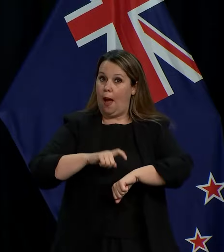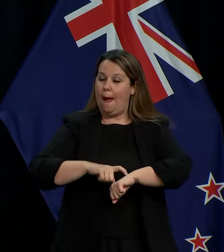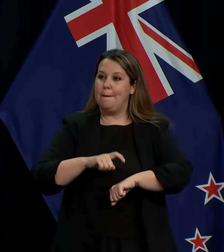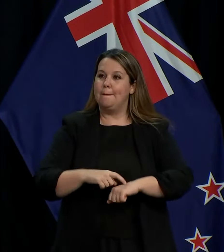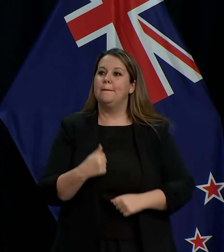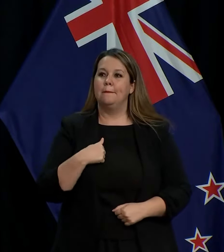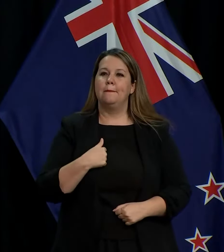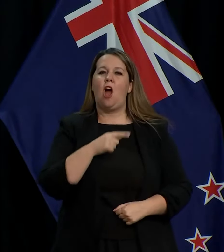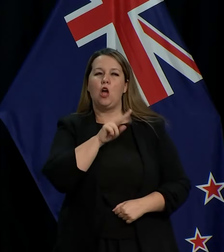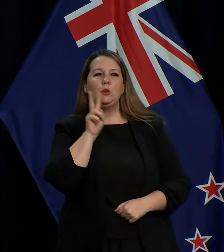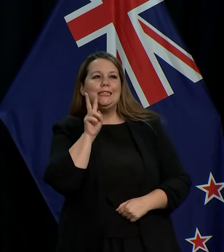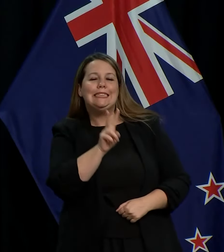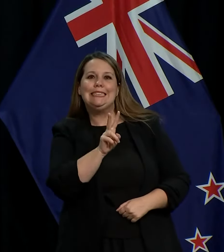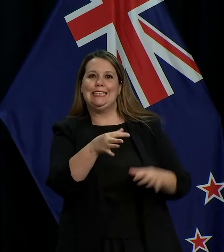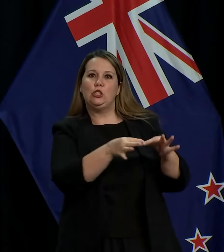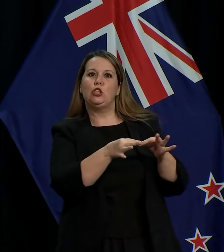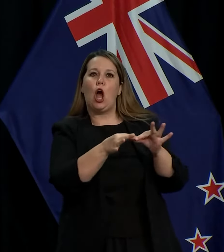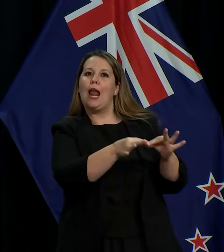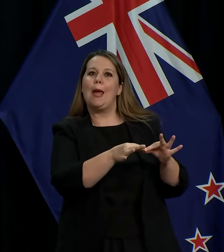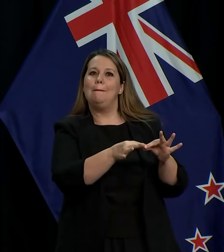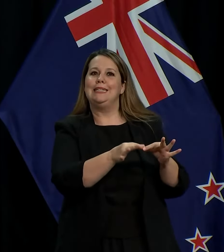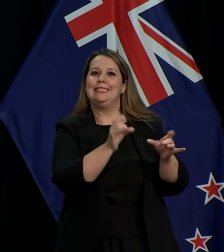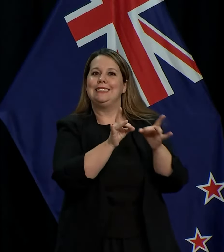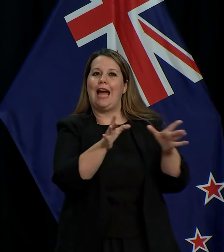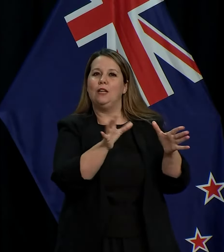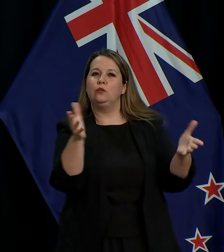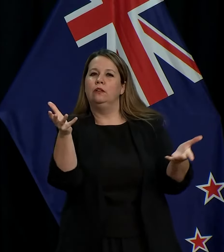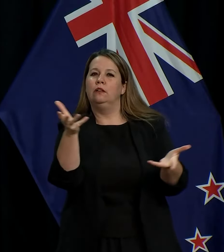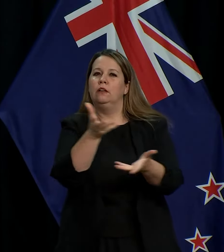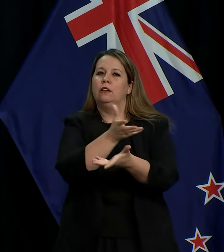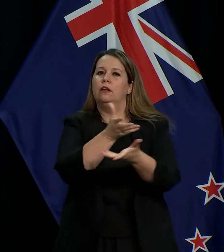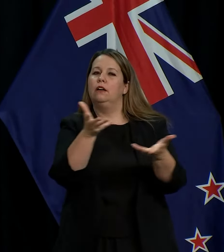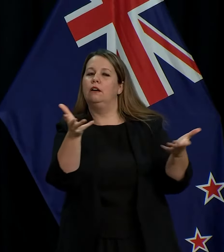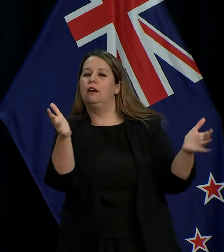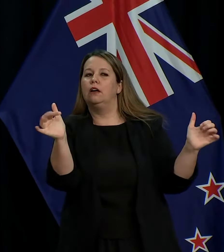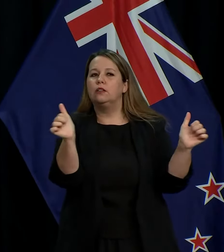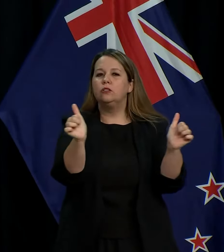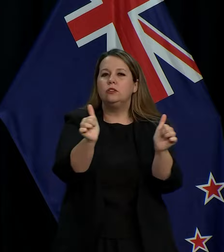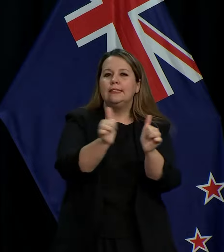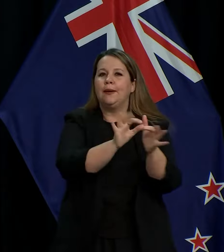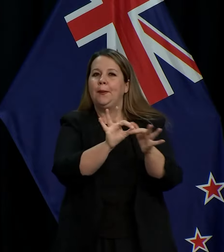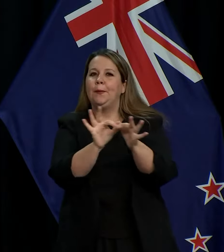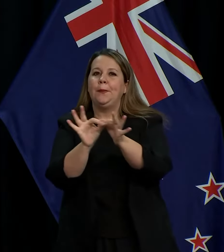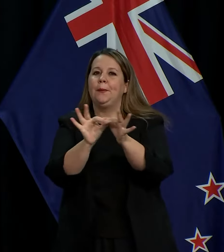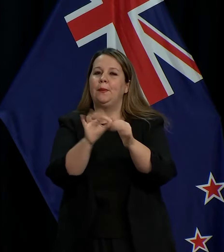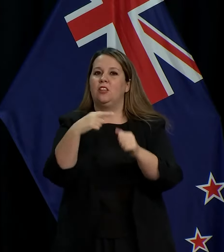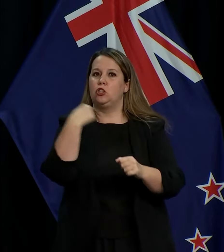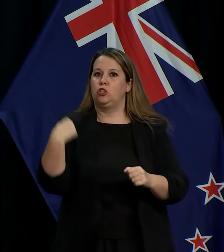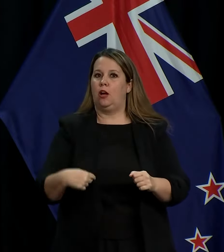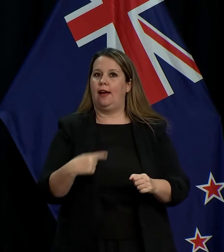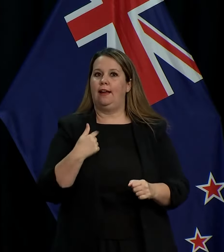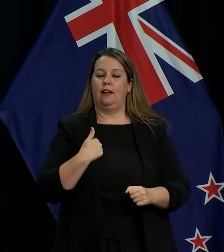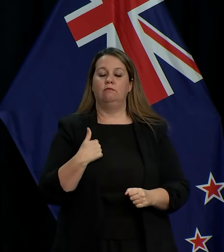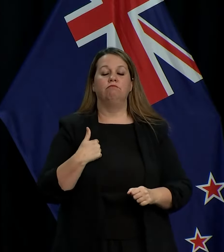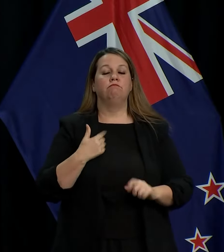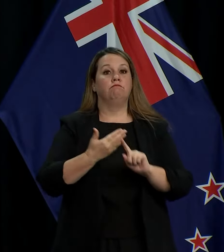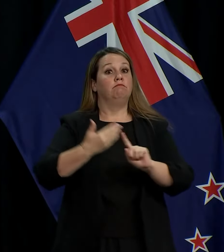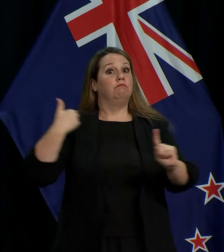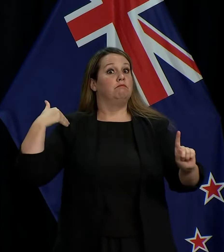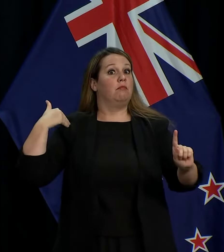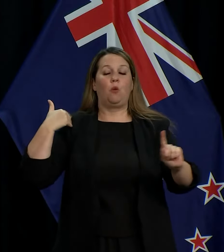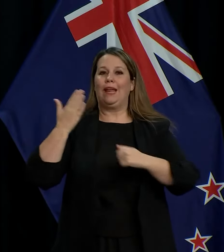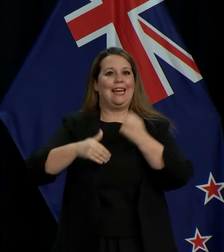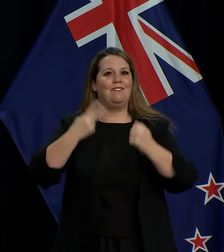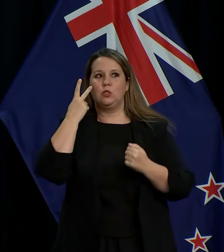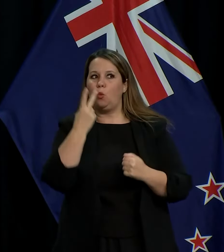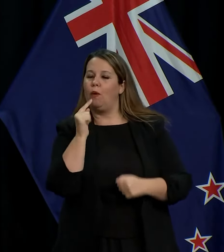the Solomons entering into arrangements that were beyond what we had seen before. And as I've referenced, there's